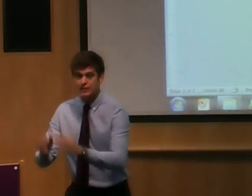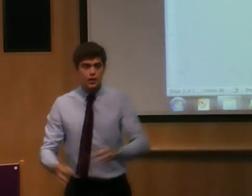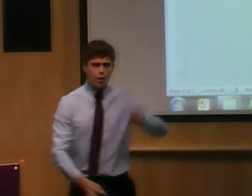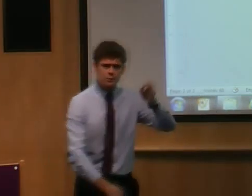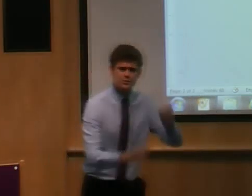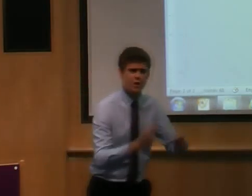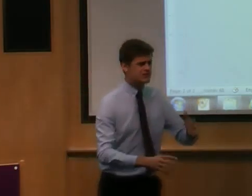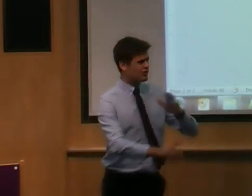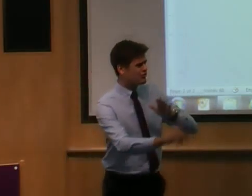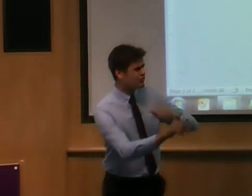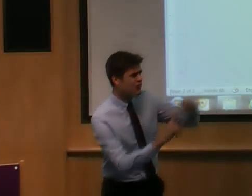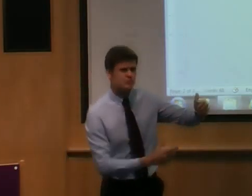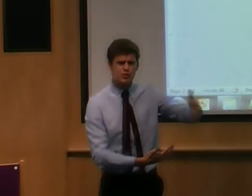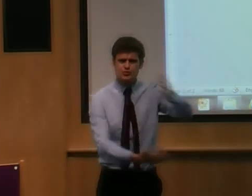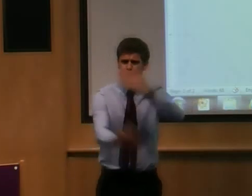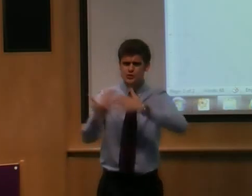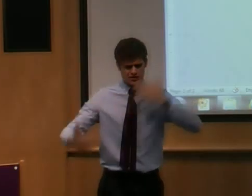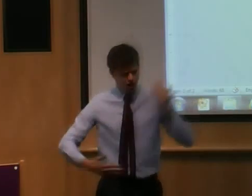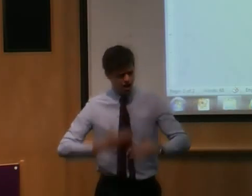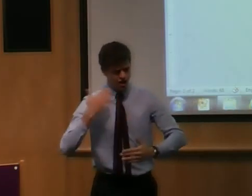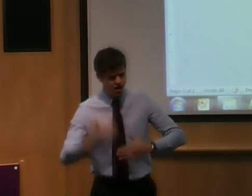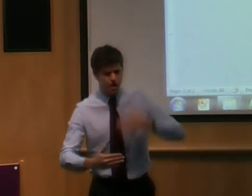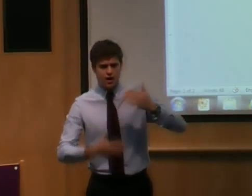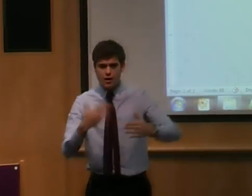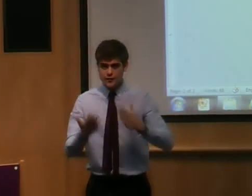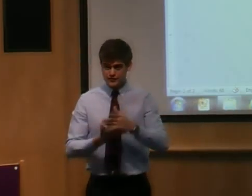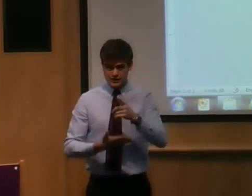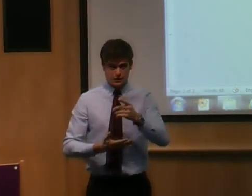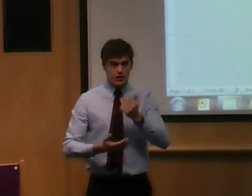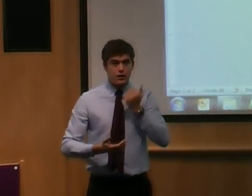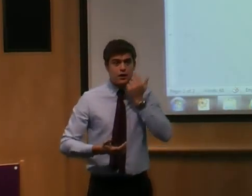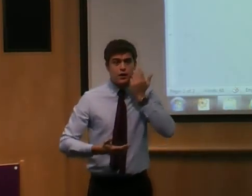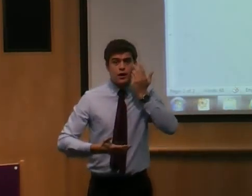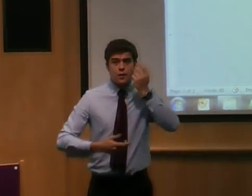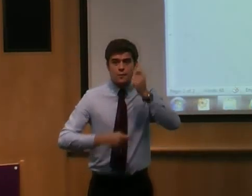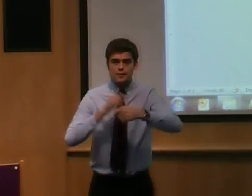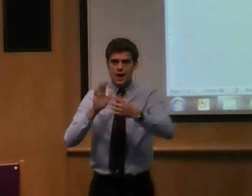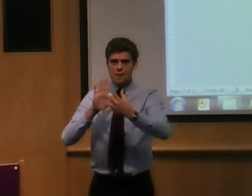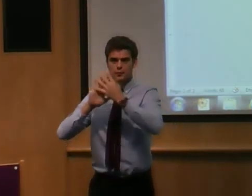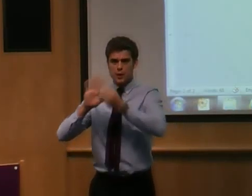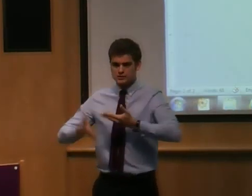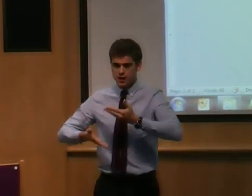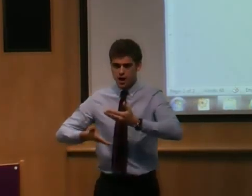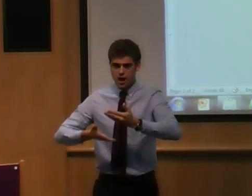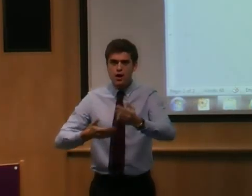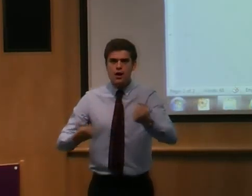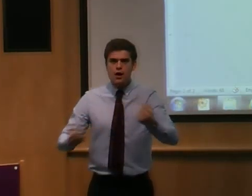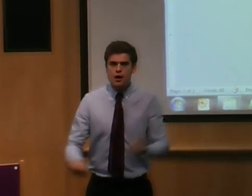do that? We do that through a range of different things, politically, socially, culturally, and through training.